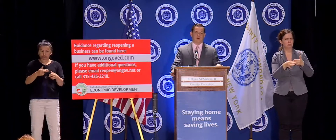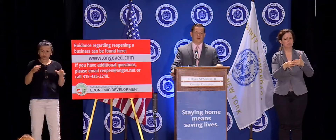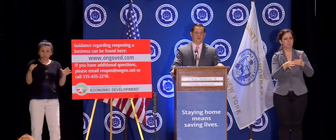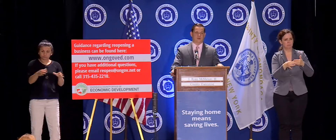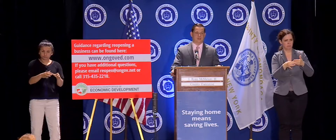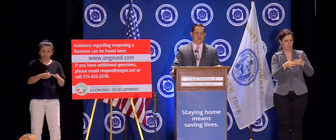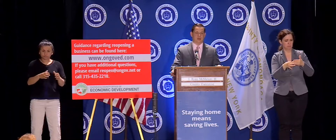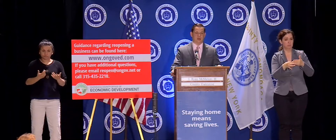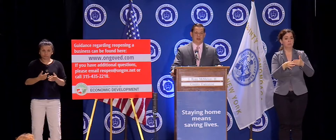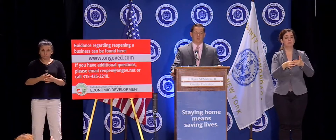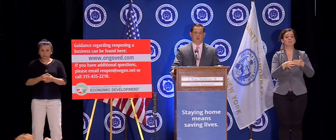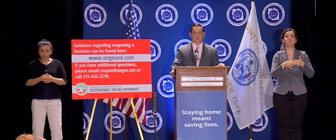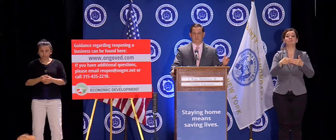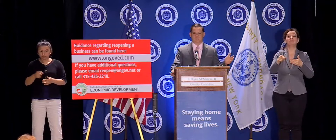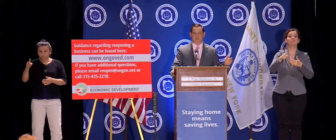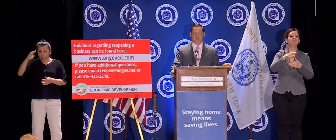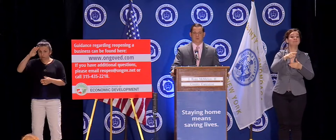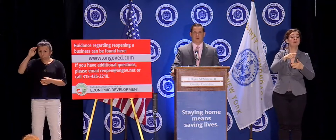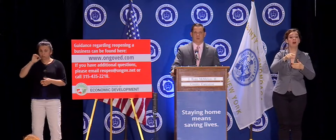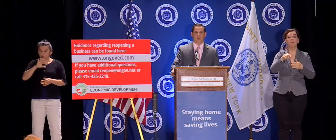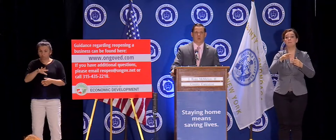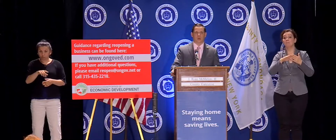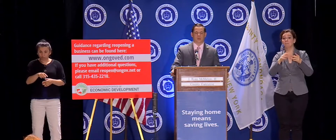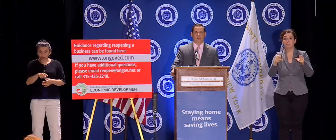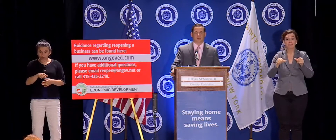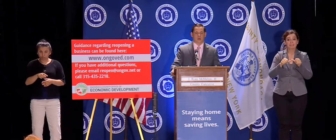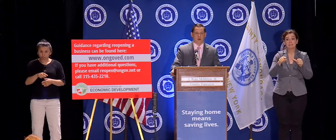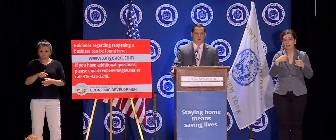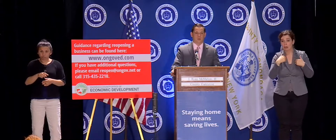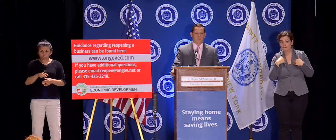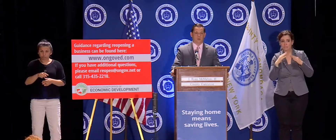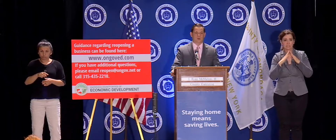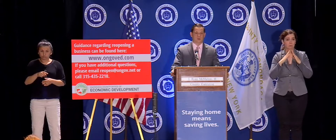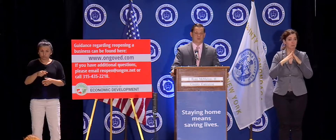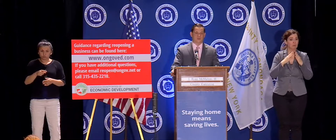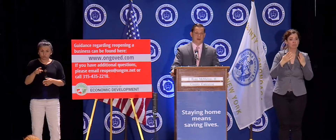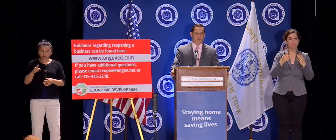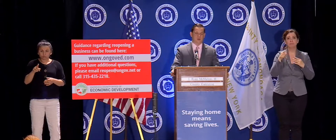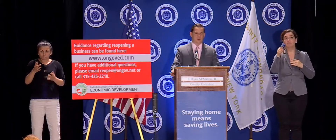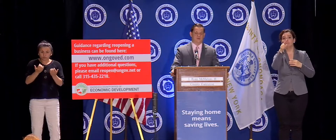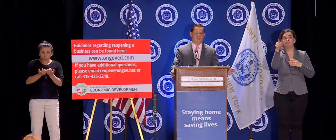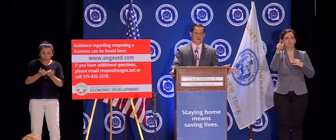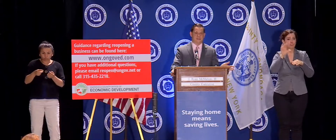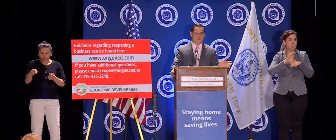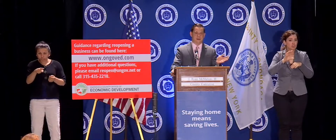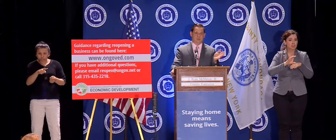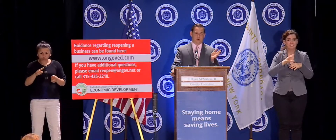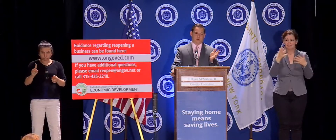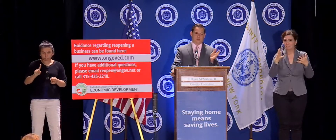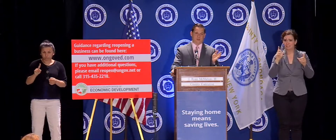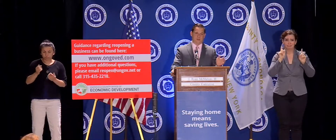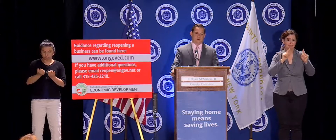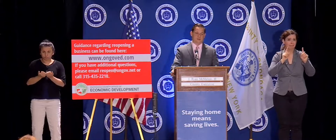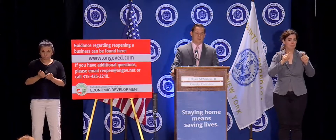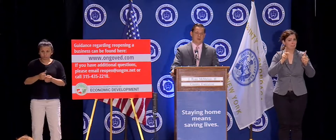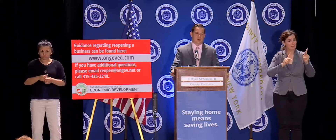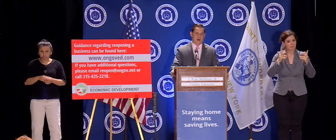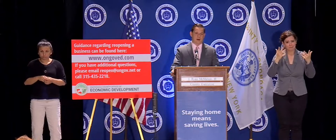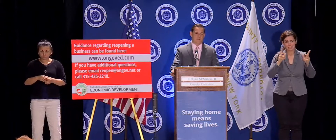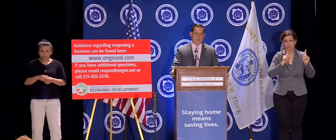the governor has given clarity on what people have already been doing. We think there's value in a phased-in approach to